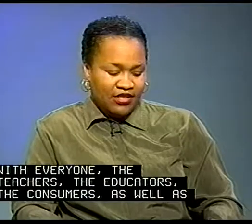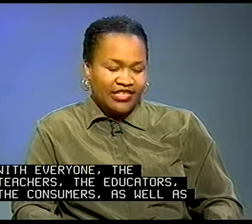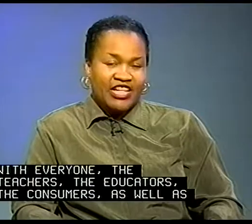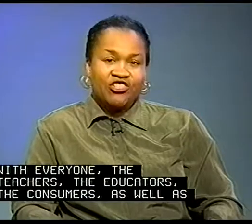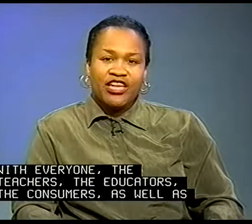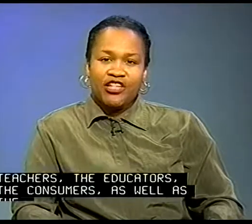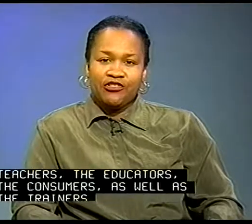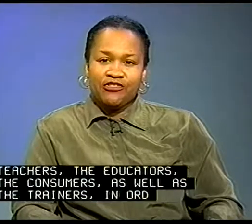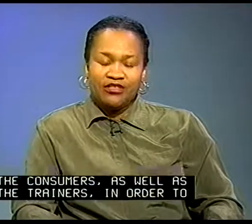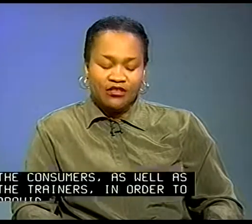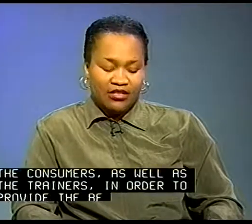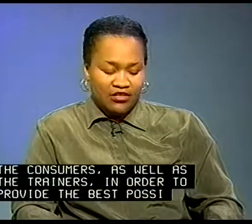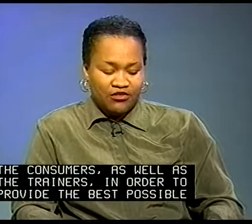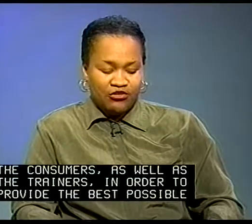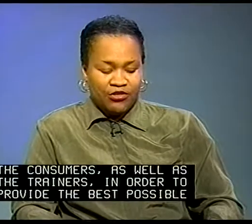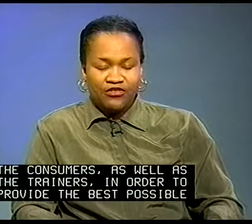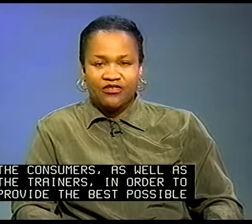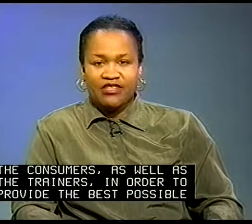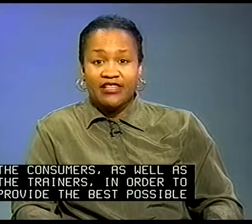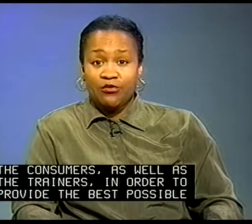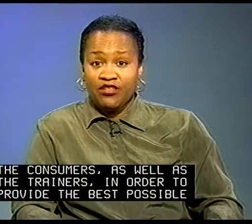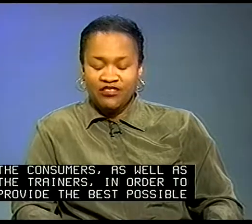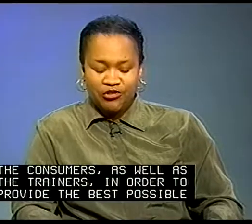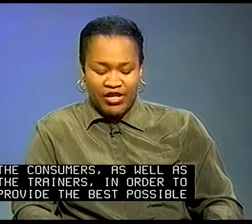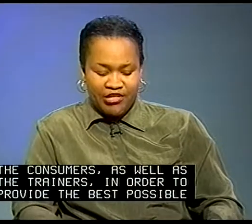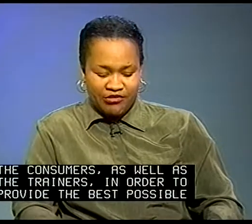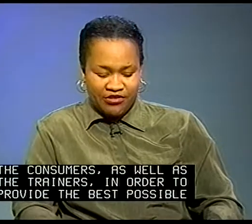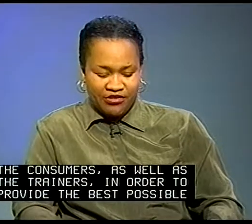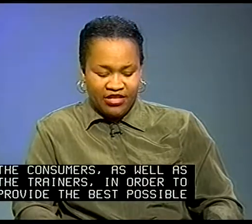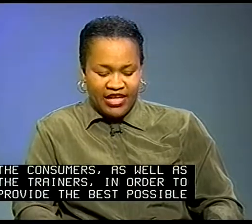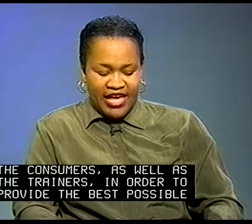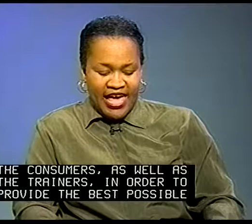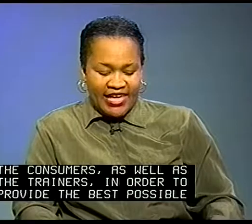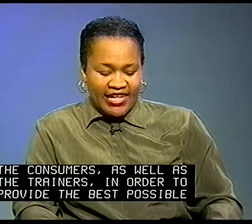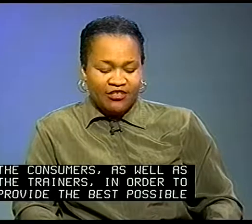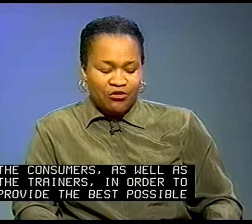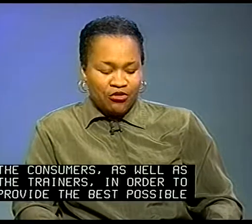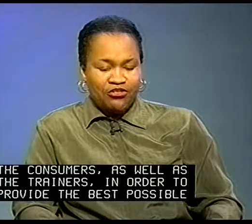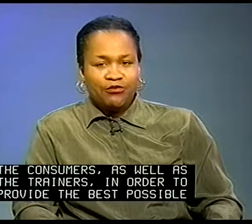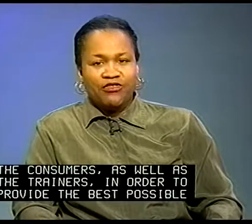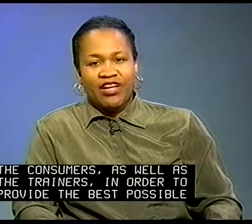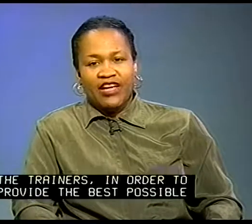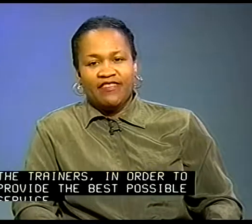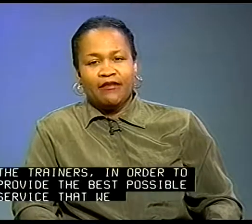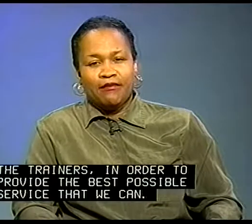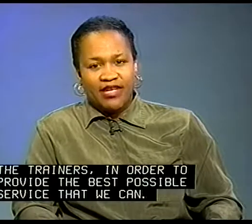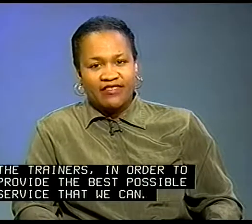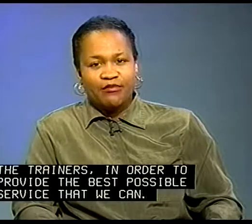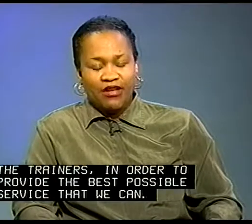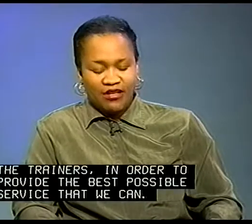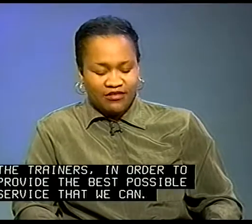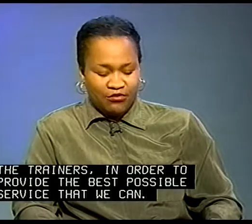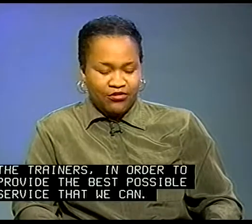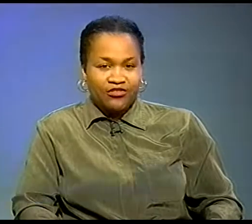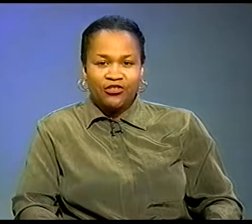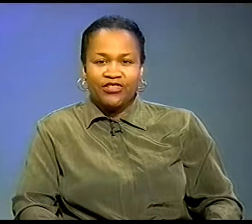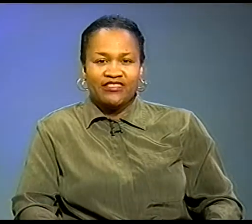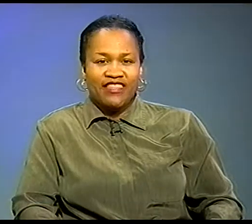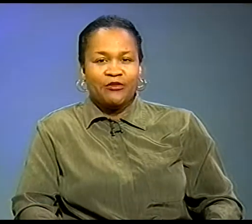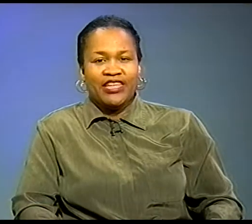the educators, the consumers, as well as the trainers, in order to provide the best possible service that we